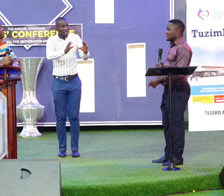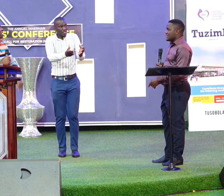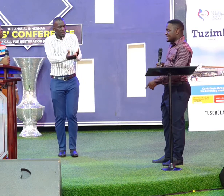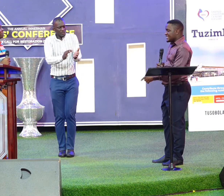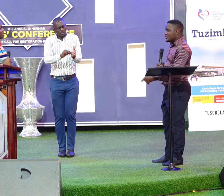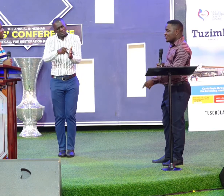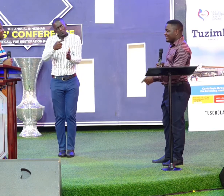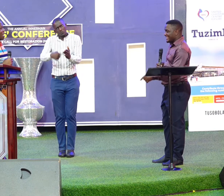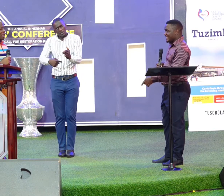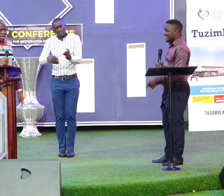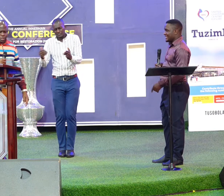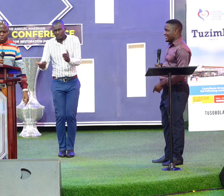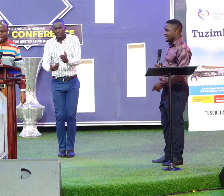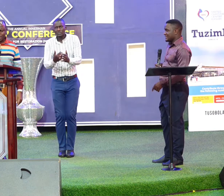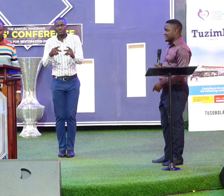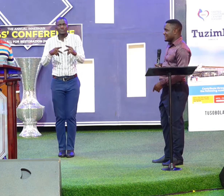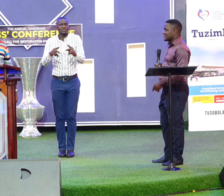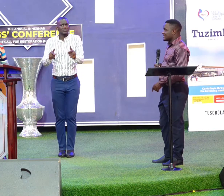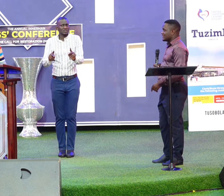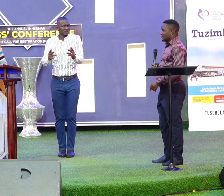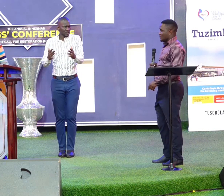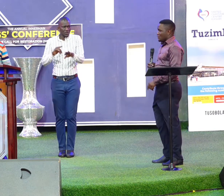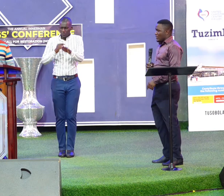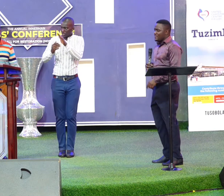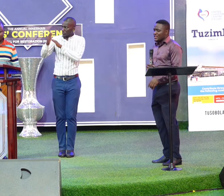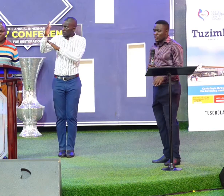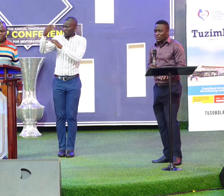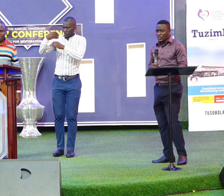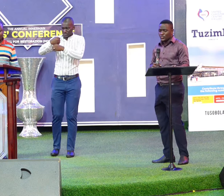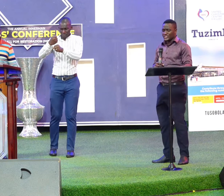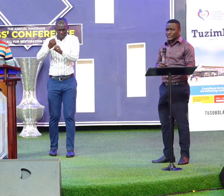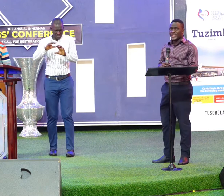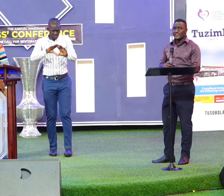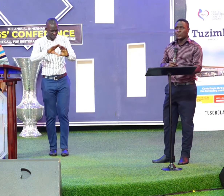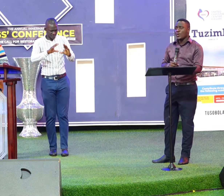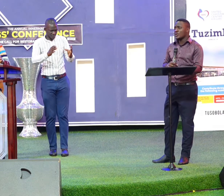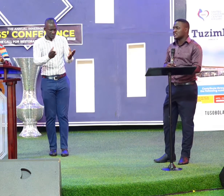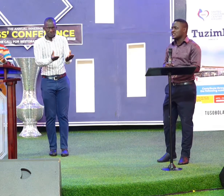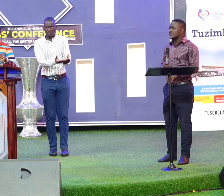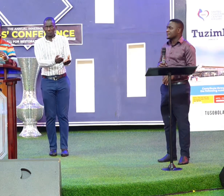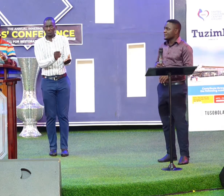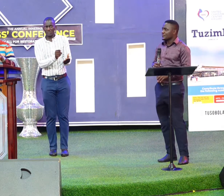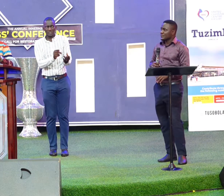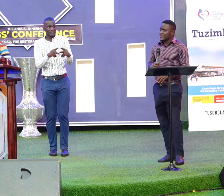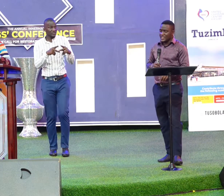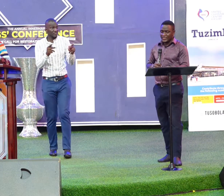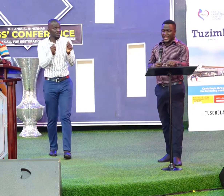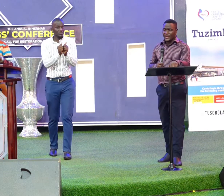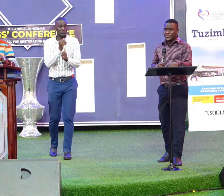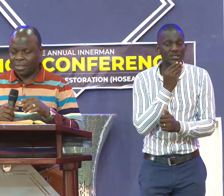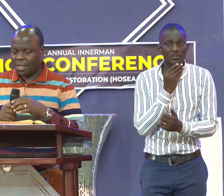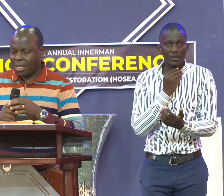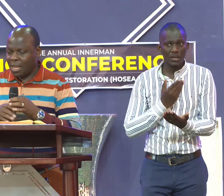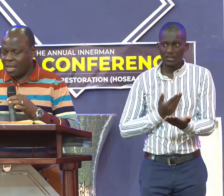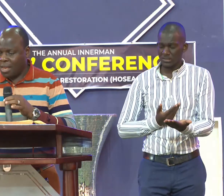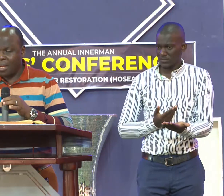ntandikwa mpya. He's a new beginning. Katonda bwe yalinga atonda ensi. When the Lord was creating the world, yatandika na musajja. He began